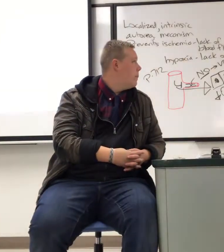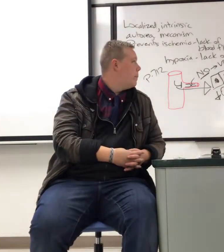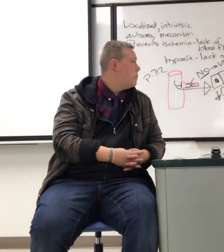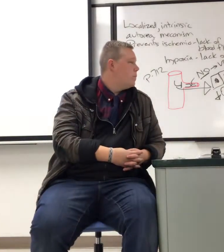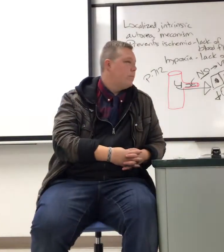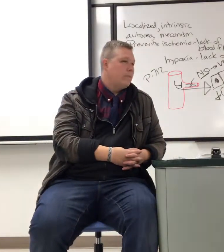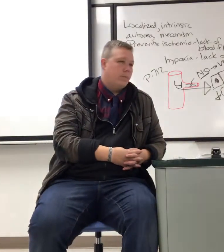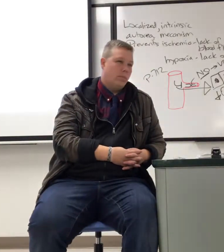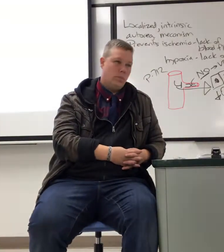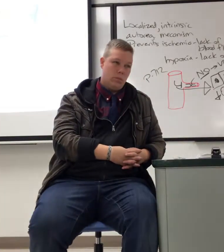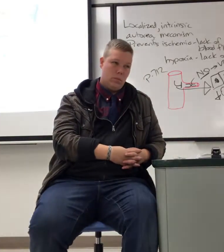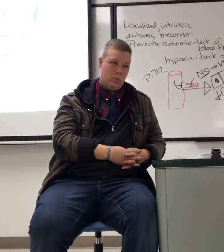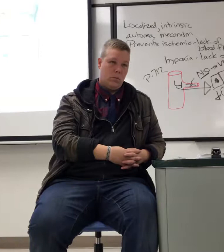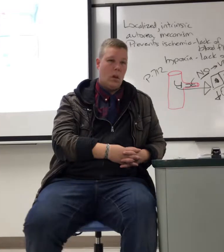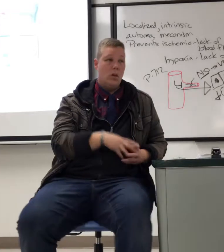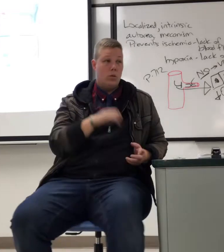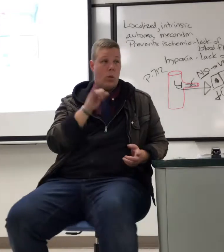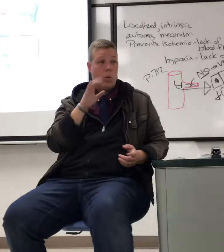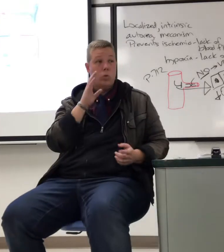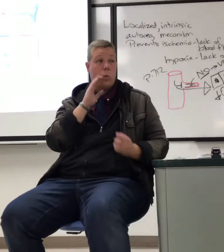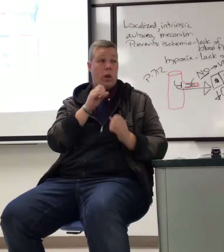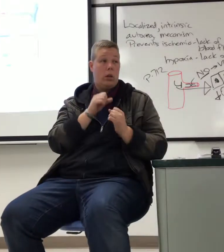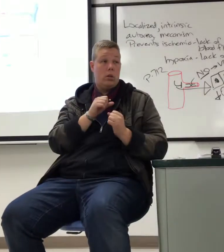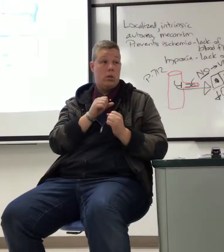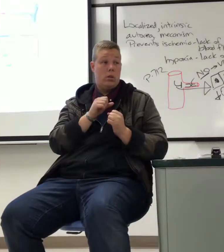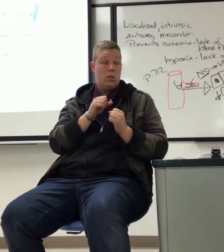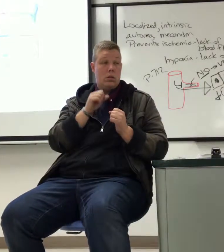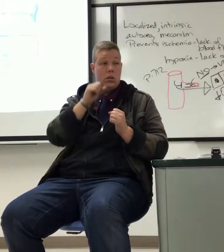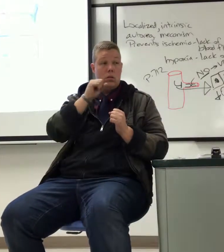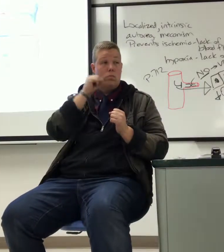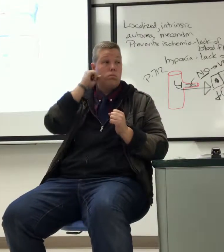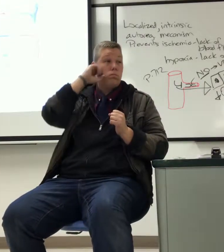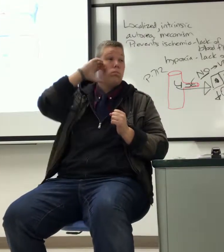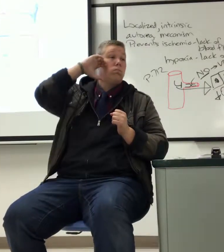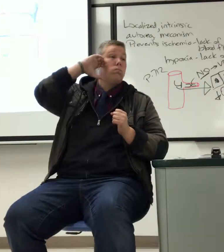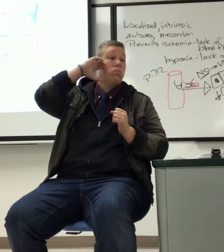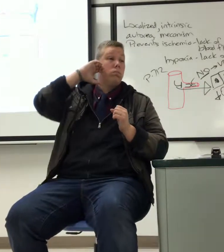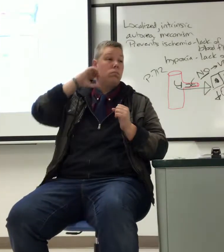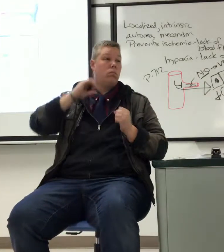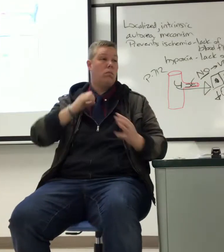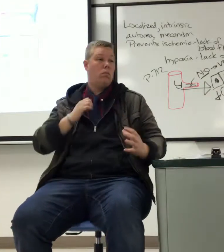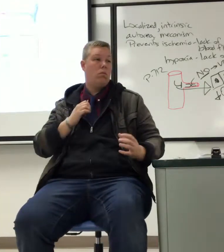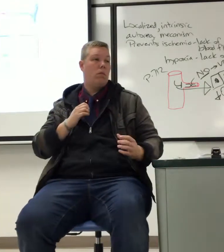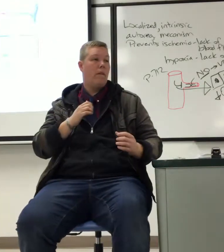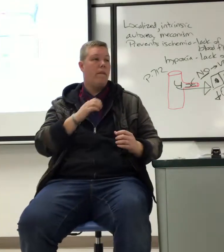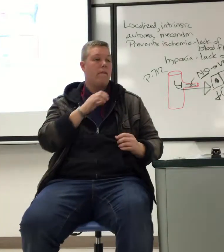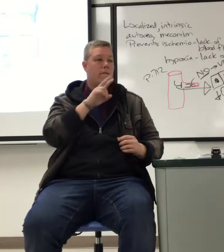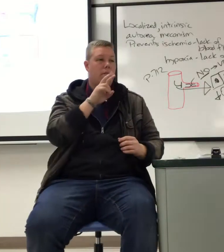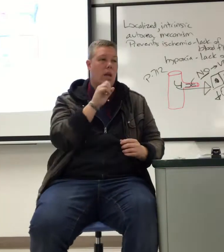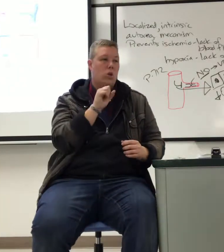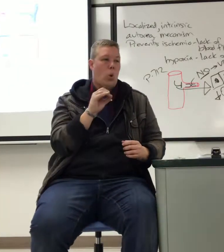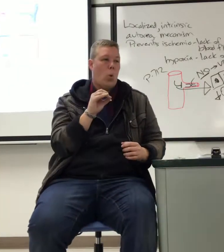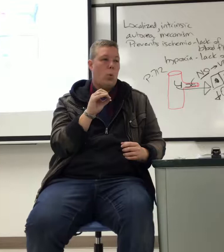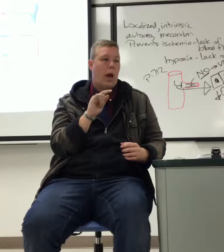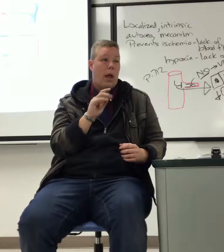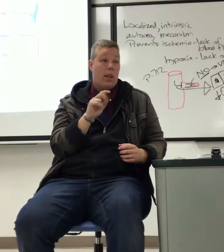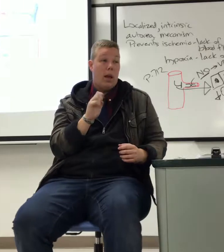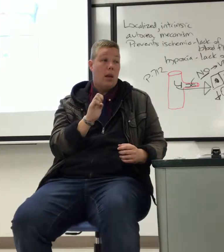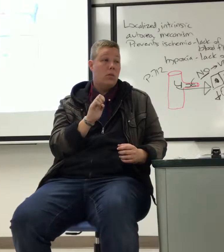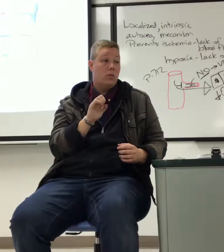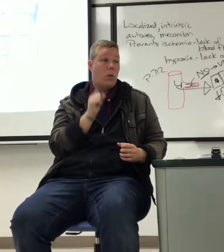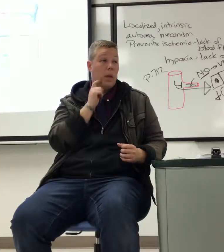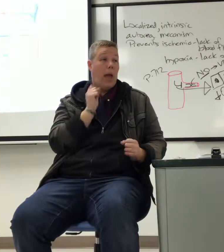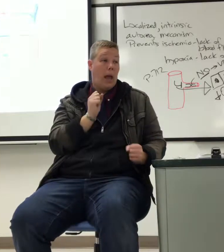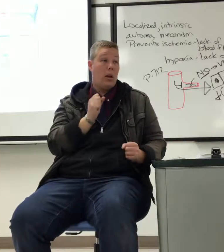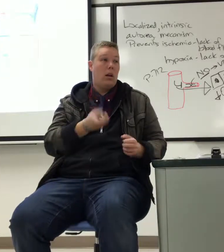Now, so those will vasodilate. So I'll kind of draw this like just a little bigger,